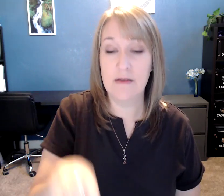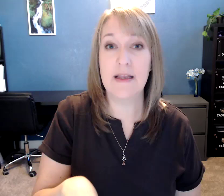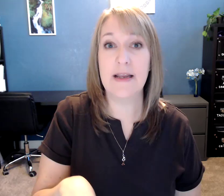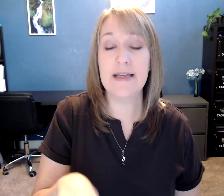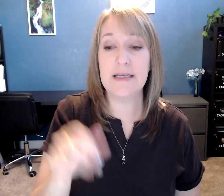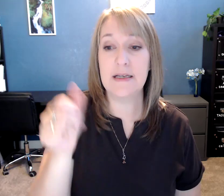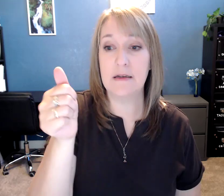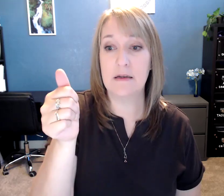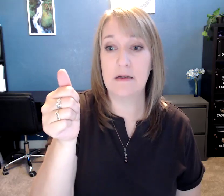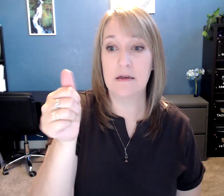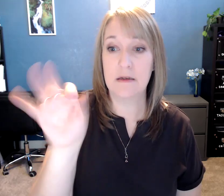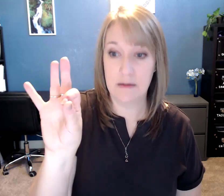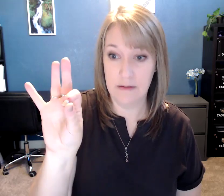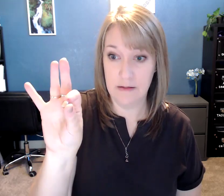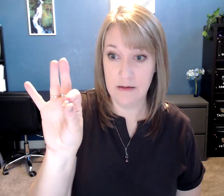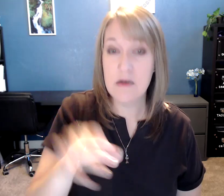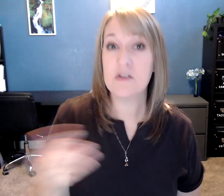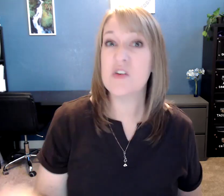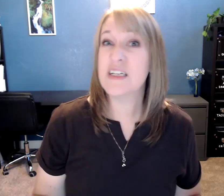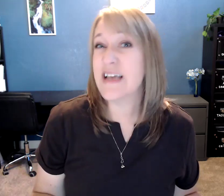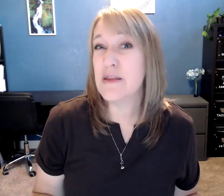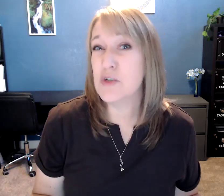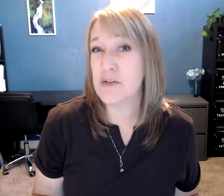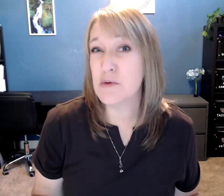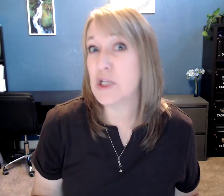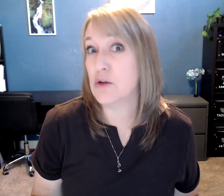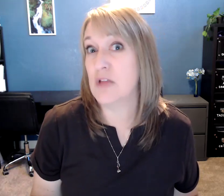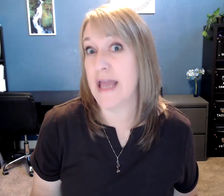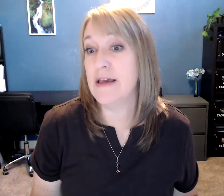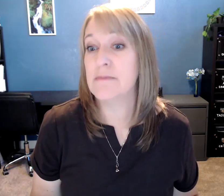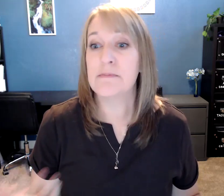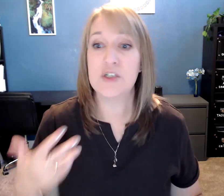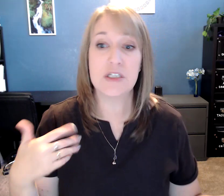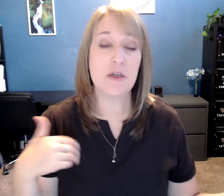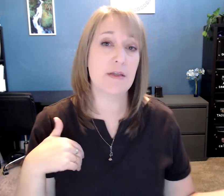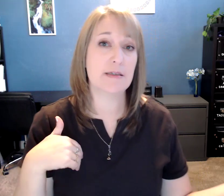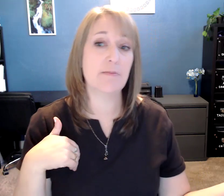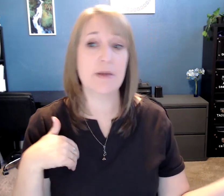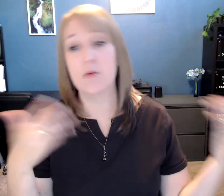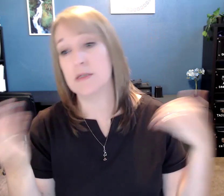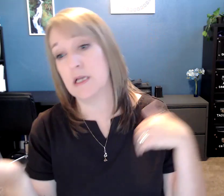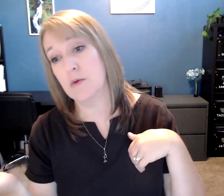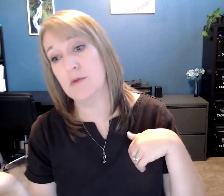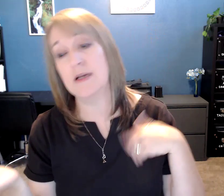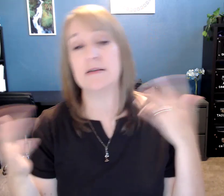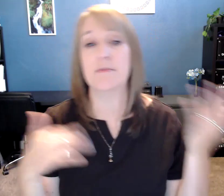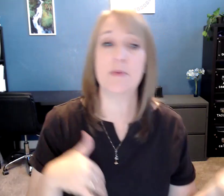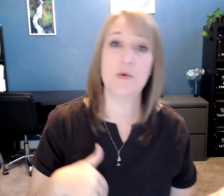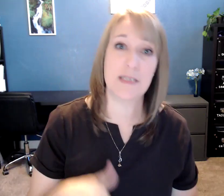then 19. So you can sign them whichever way you like, but just know that some people will sign it one way and some people will sign it the